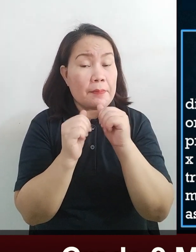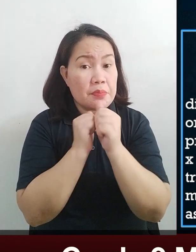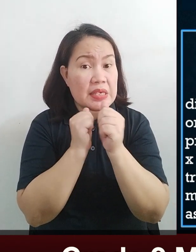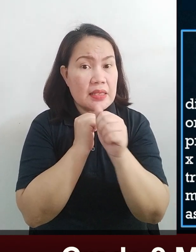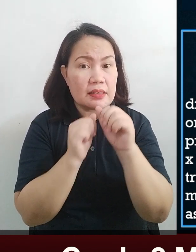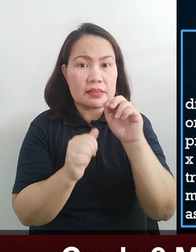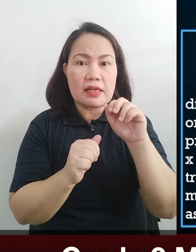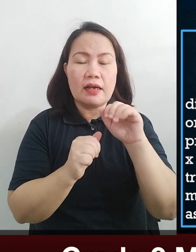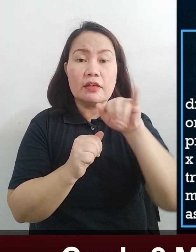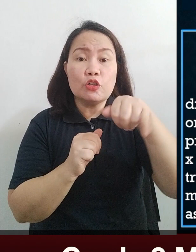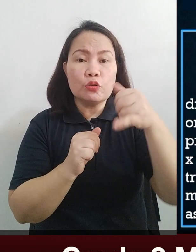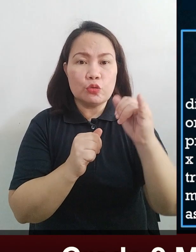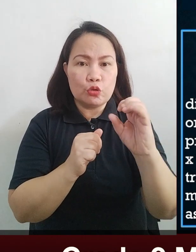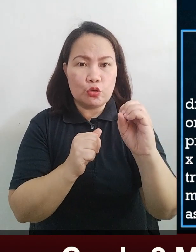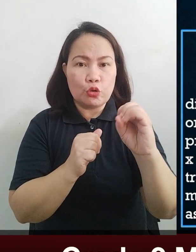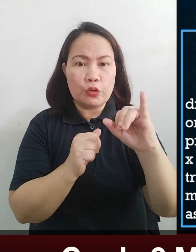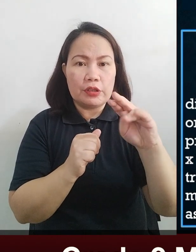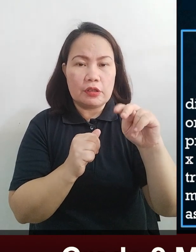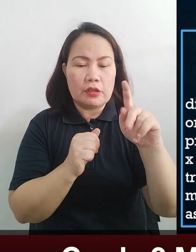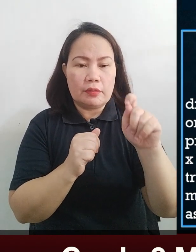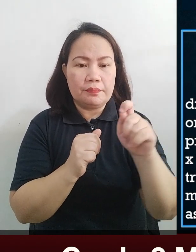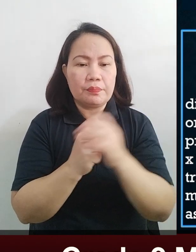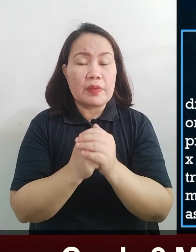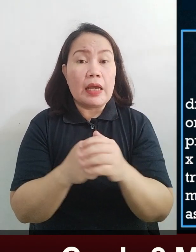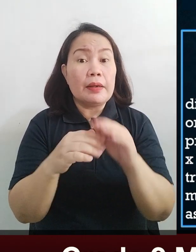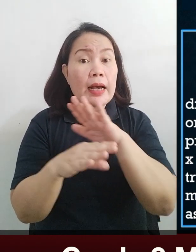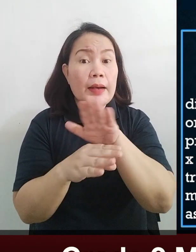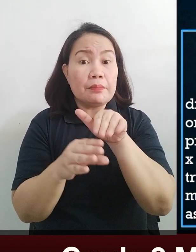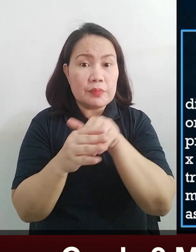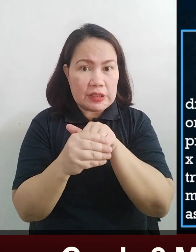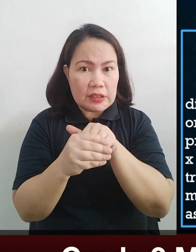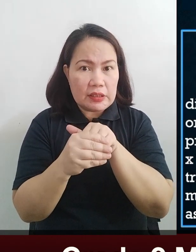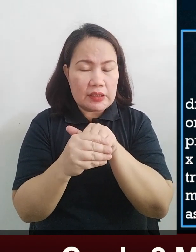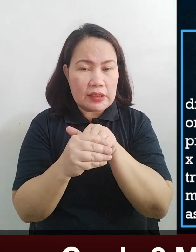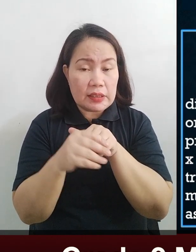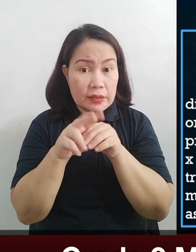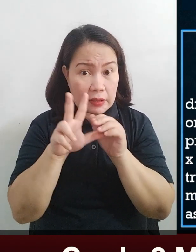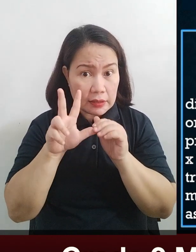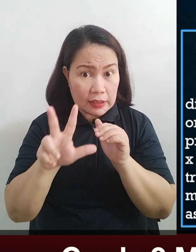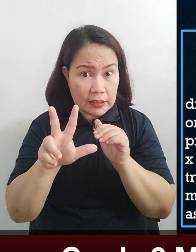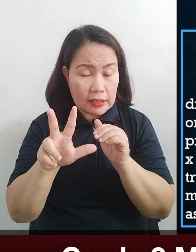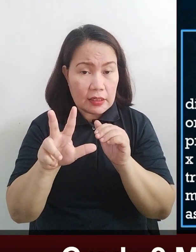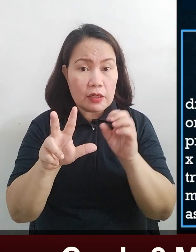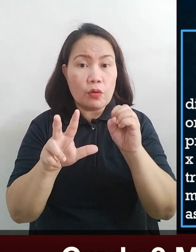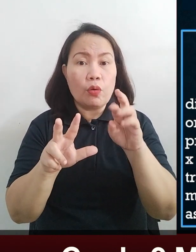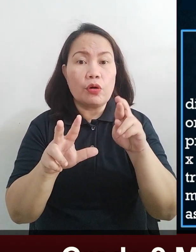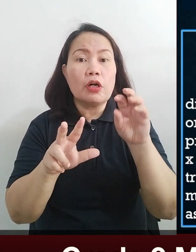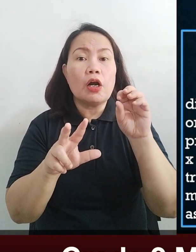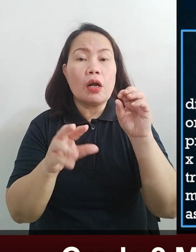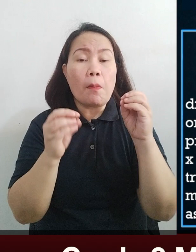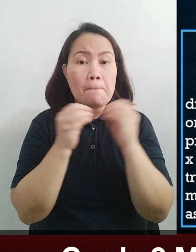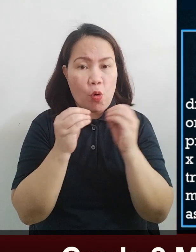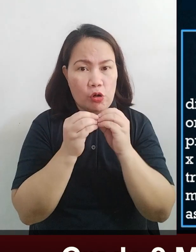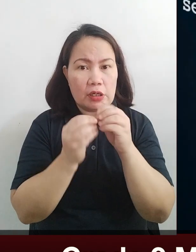variation, so sa joint variation, it involves three or more variables. So,